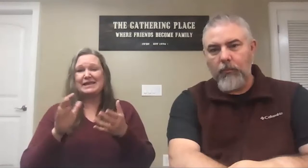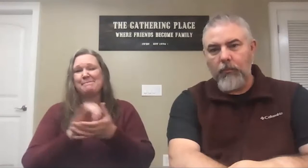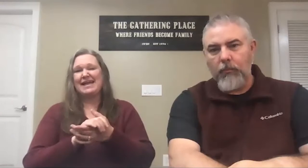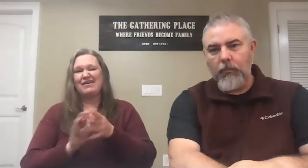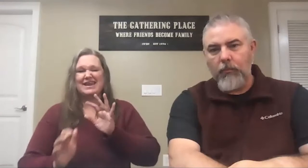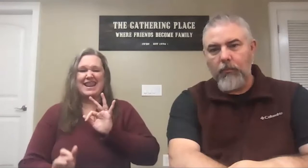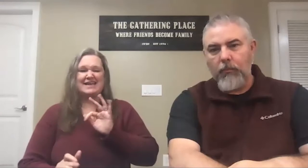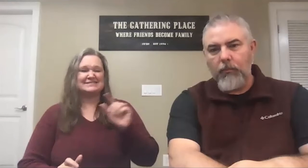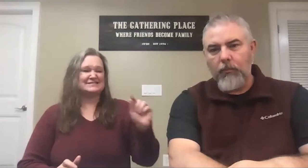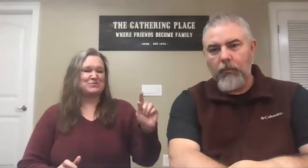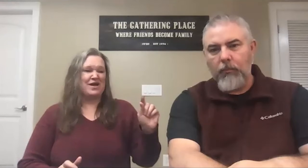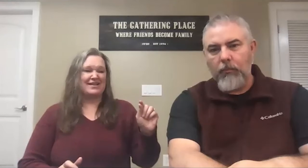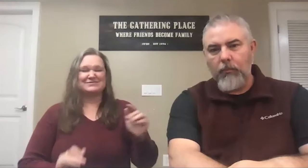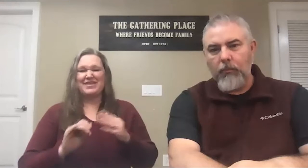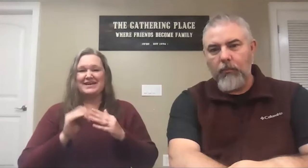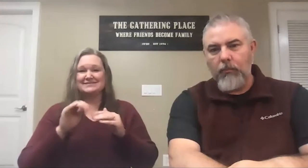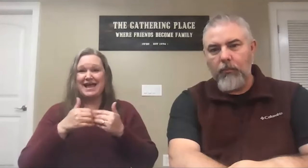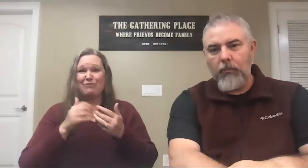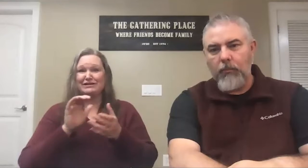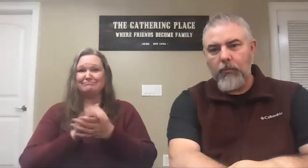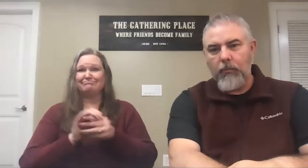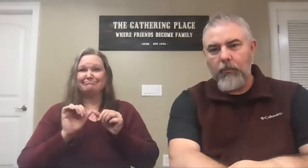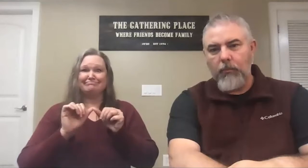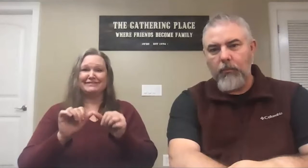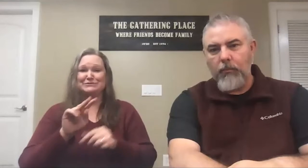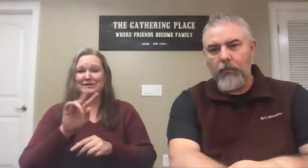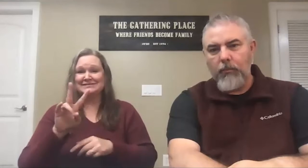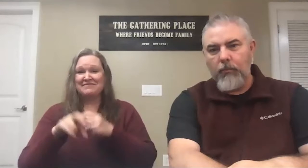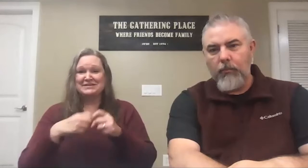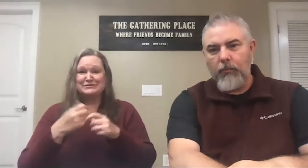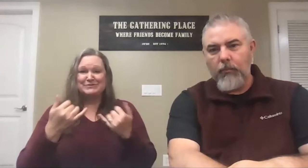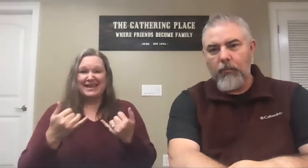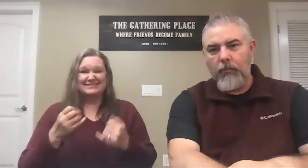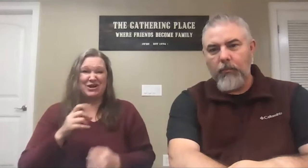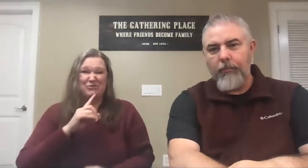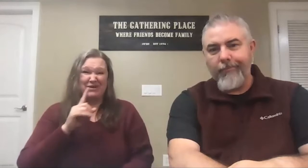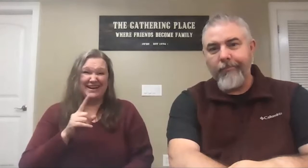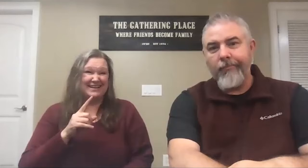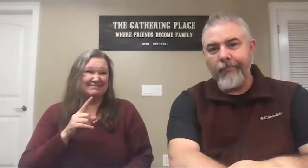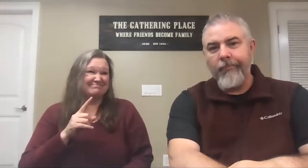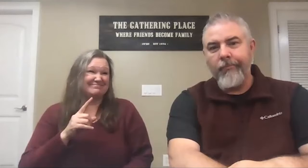We went to prom together, married at 18, and we've been married for 27 years now.